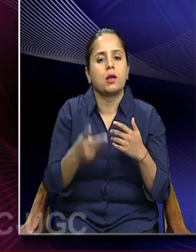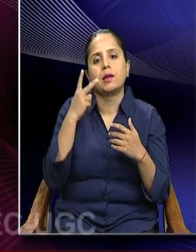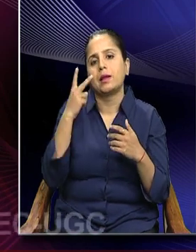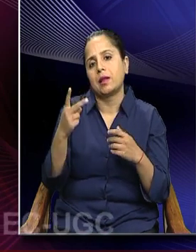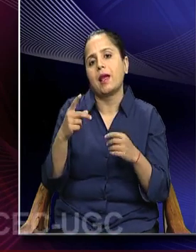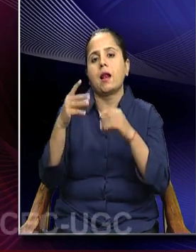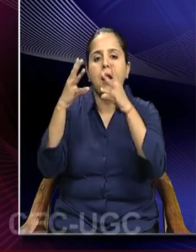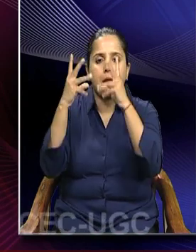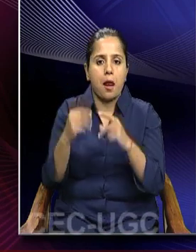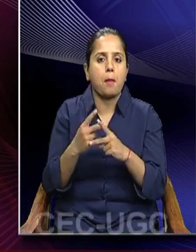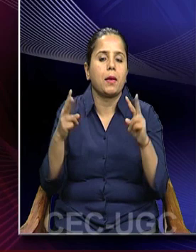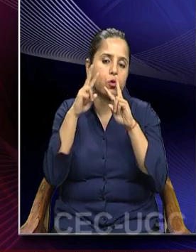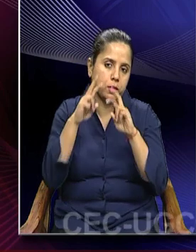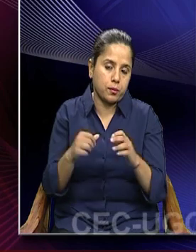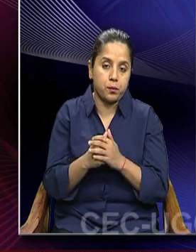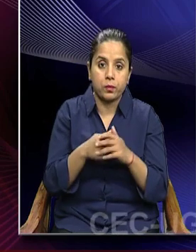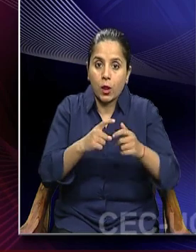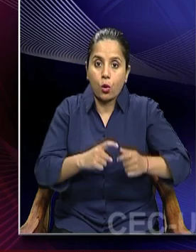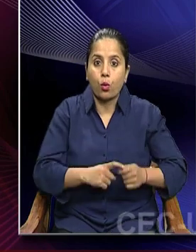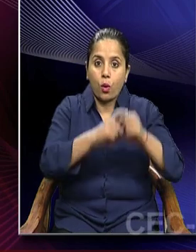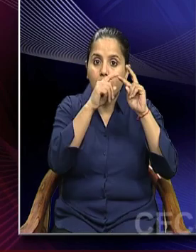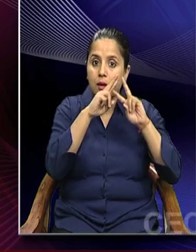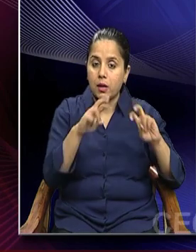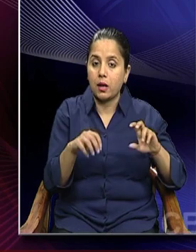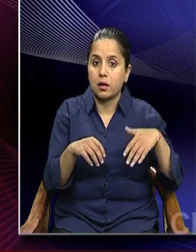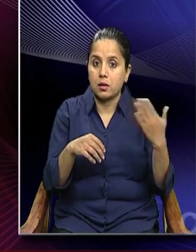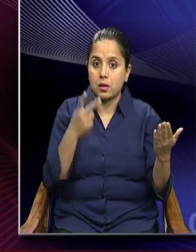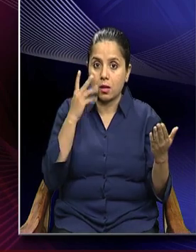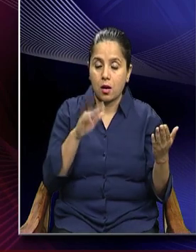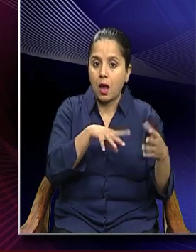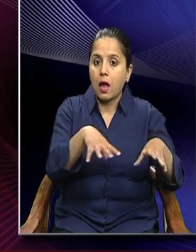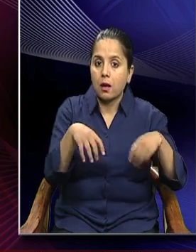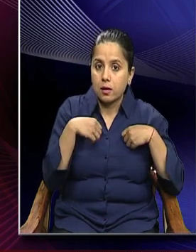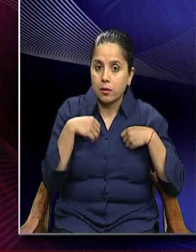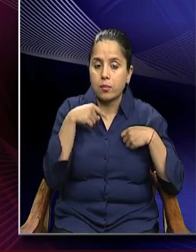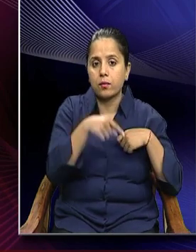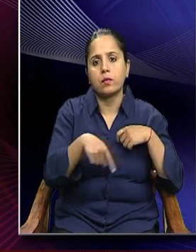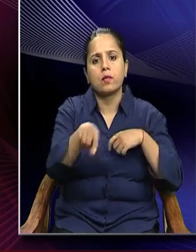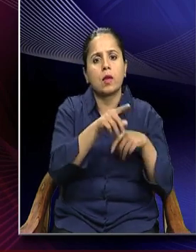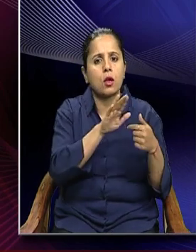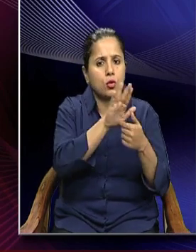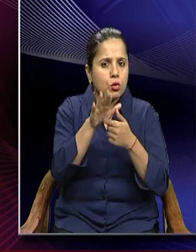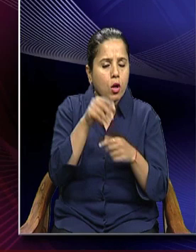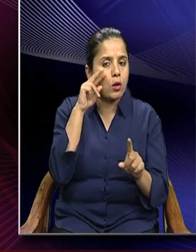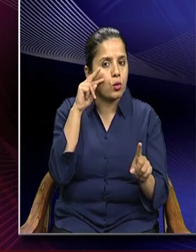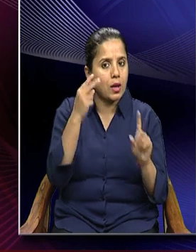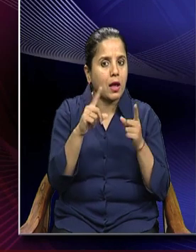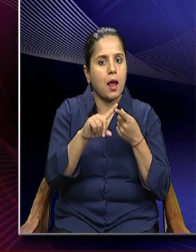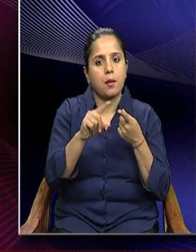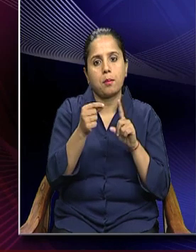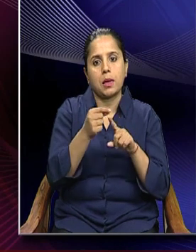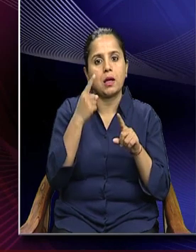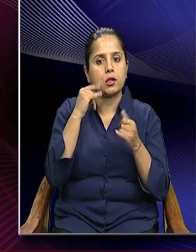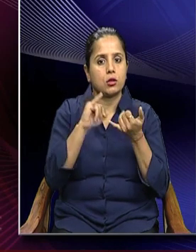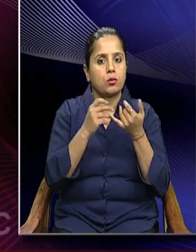research. Qualitative research, on the other hand, adopts an emic perspective in epistemology,